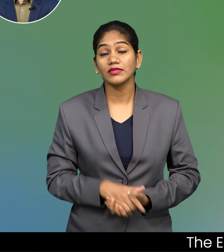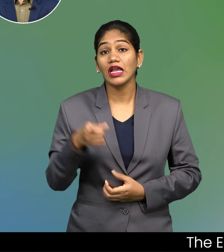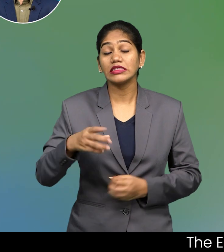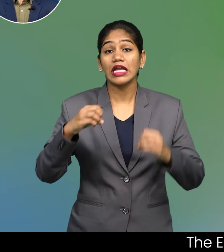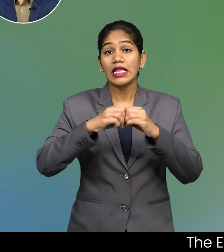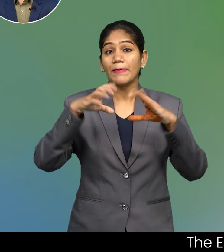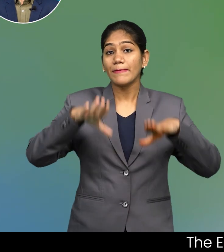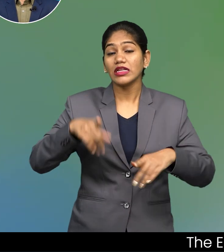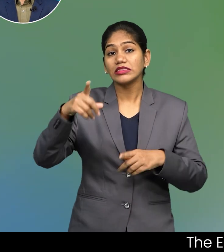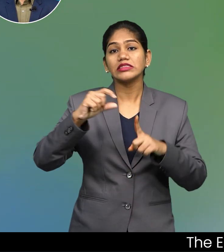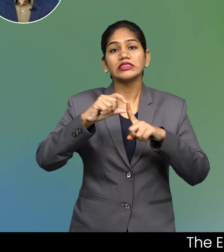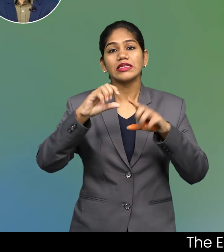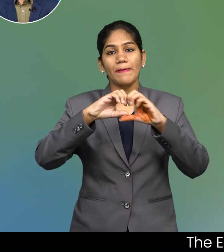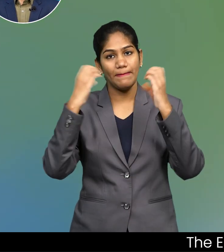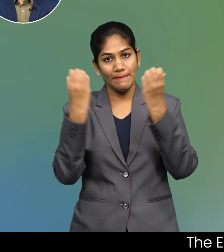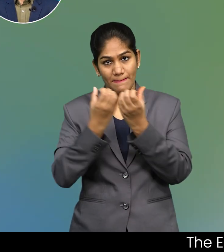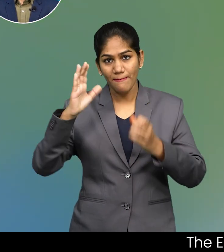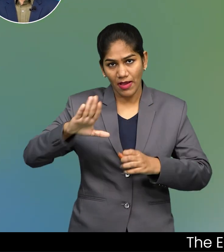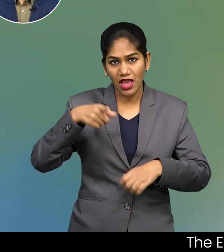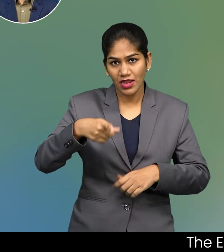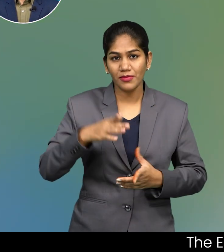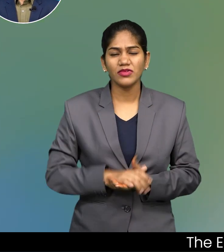The English Parliament